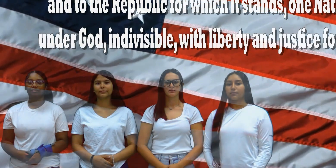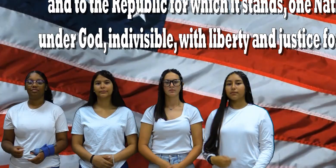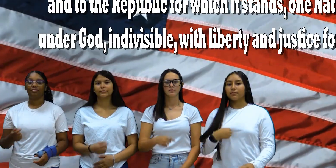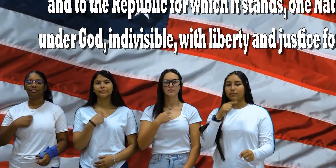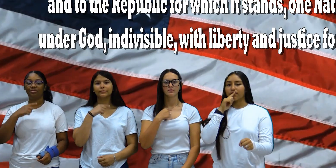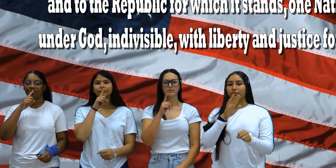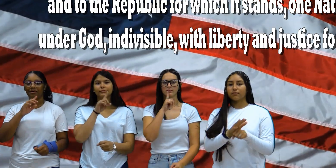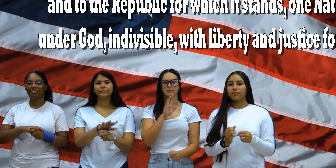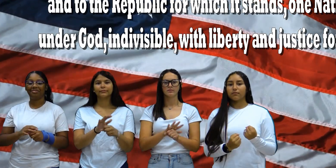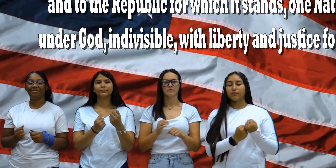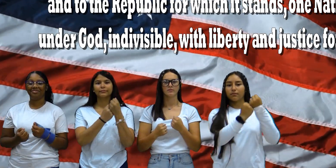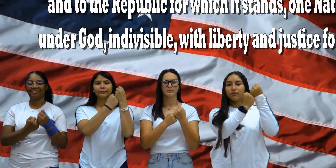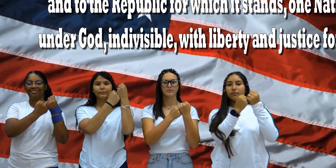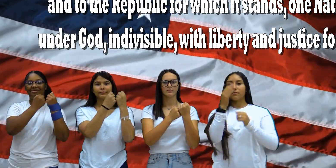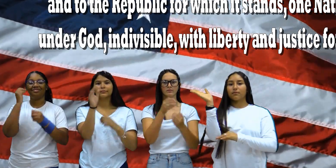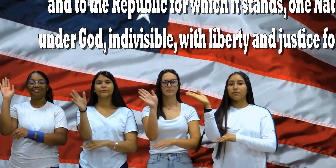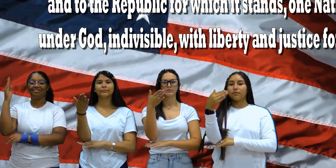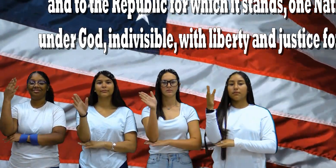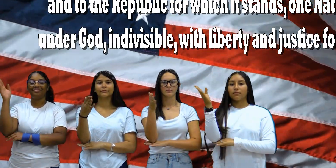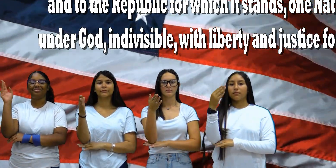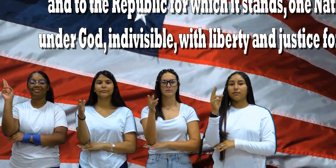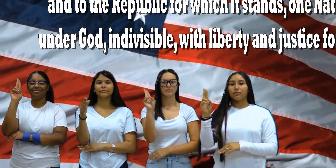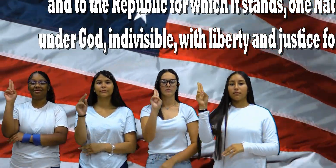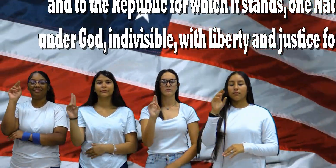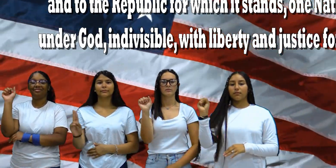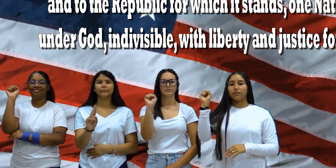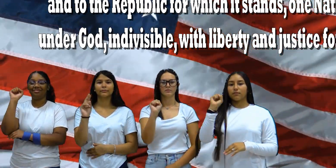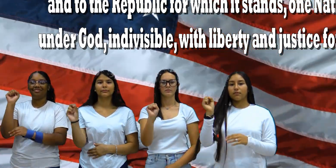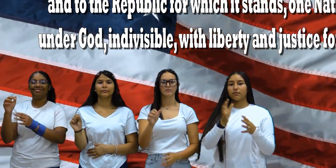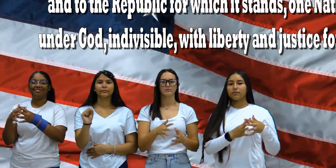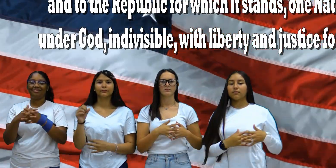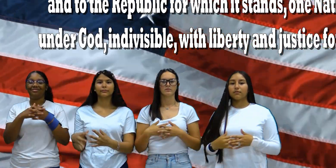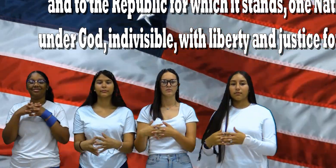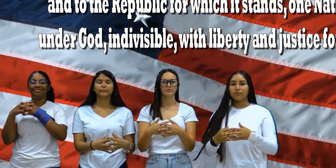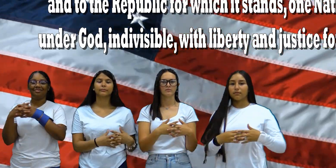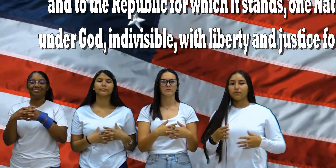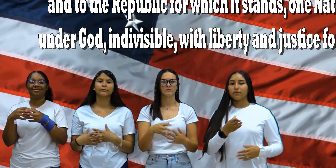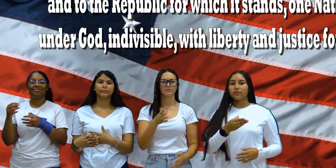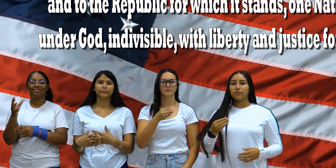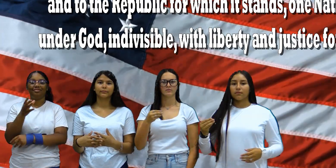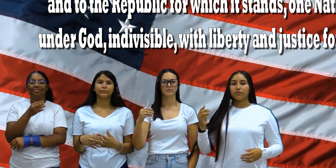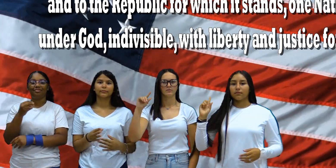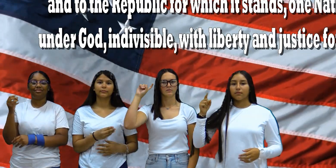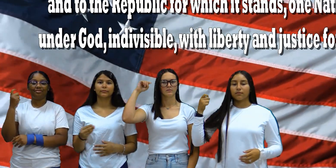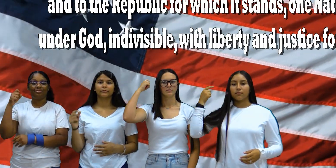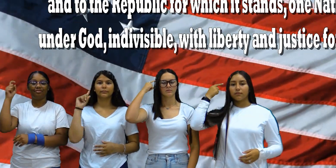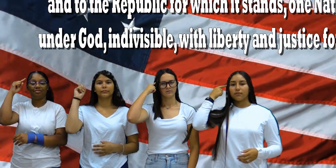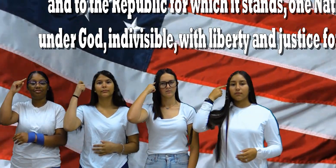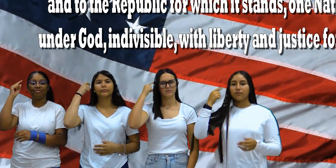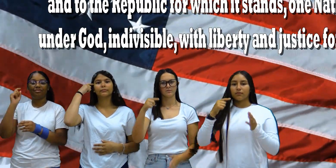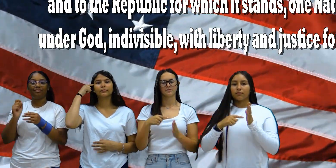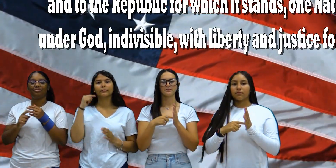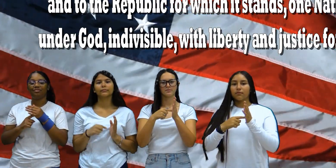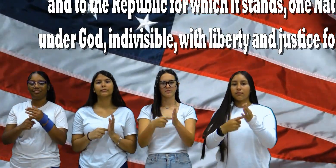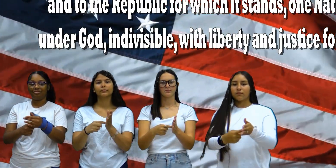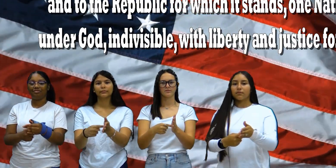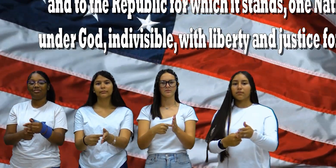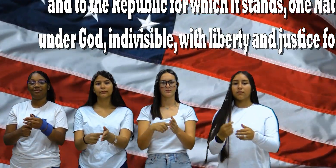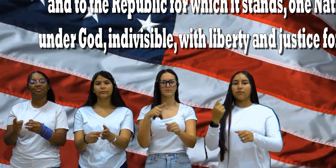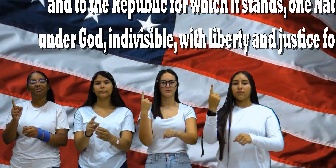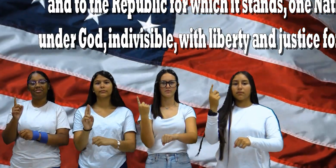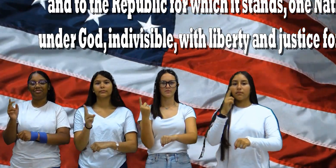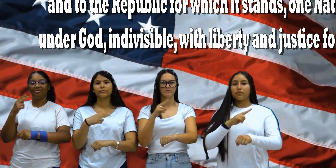I pledge allegiance to the flag of the United States of America and to the republic for which it